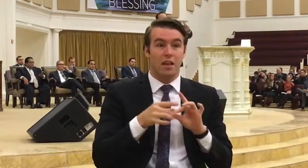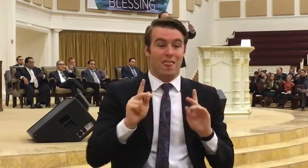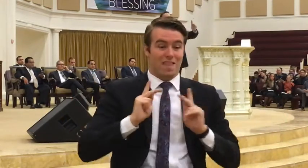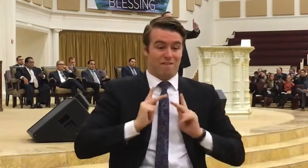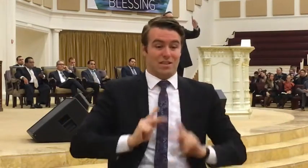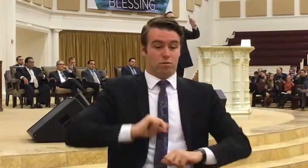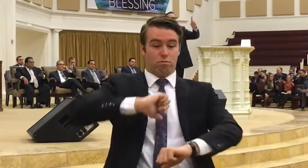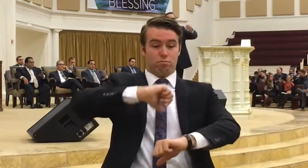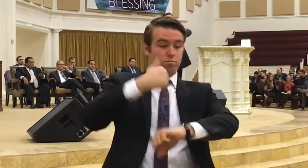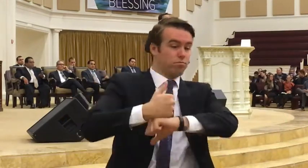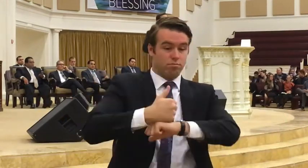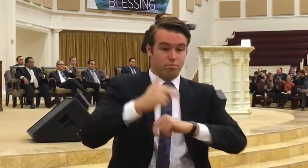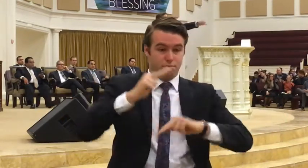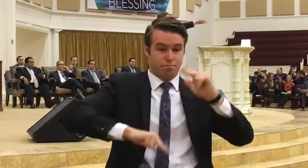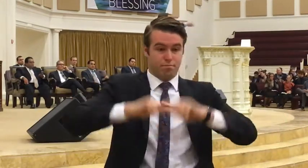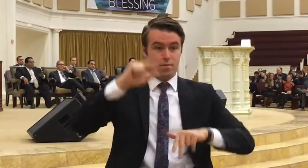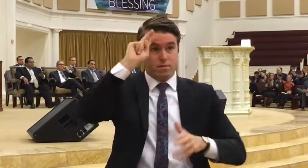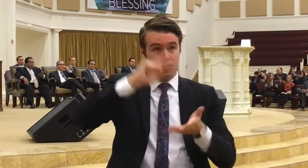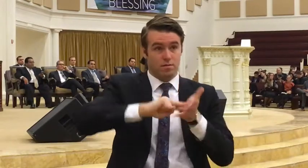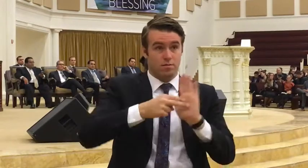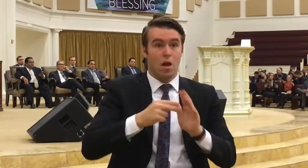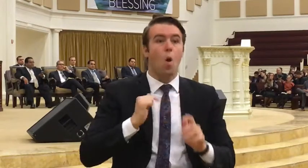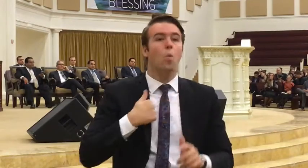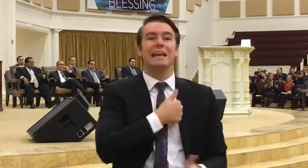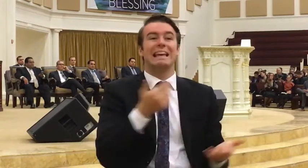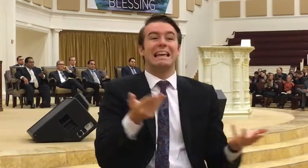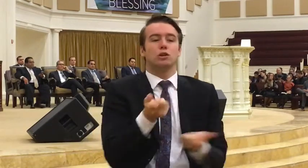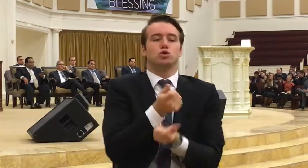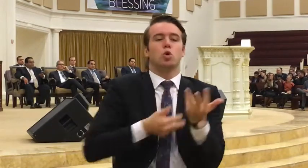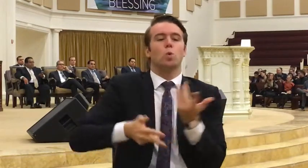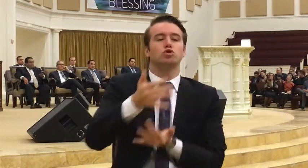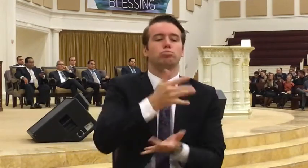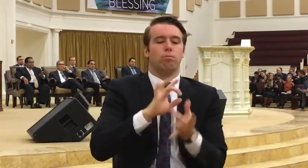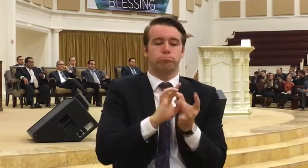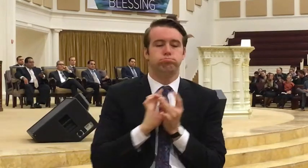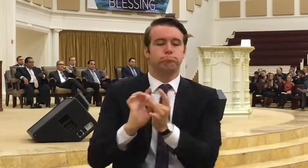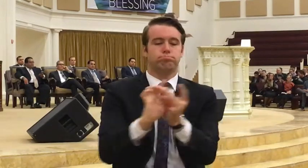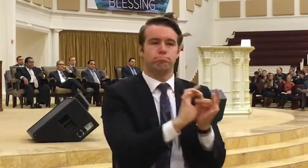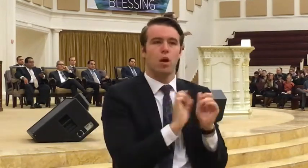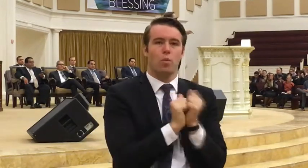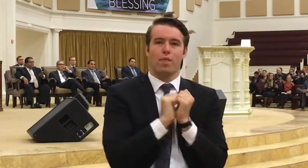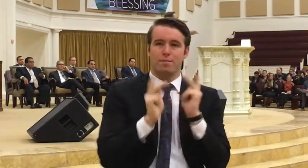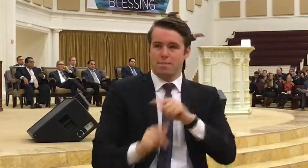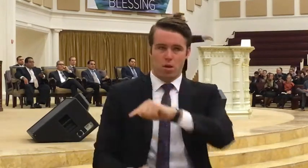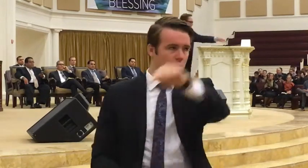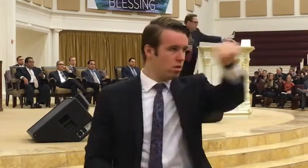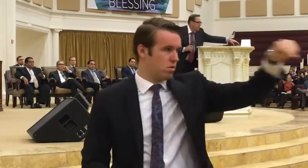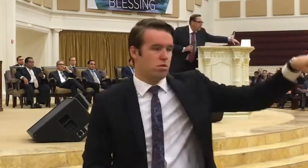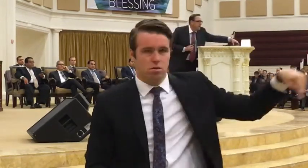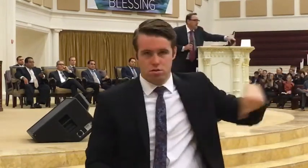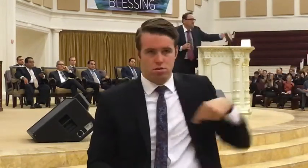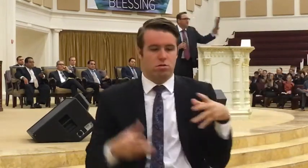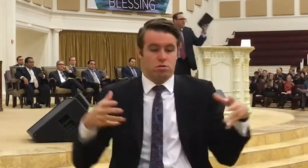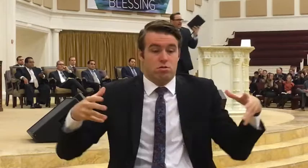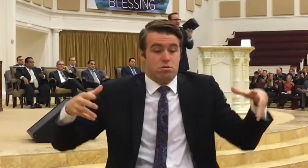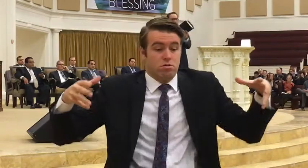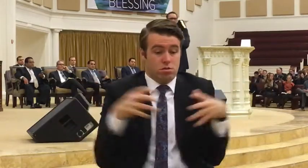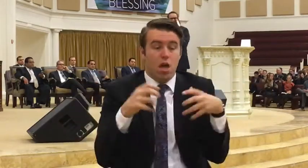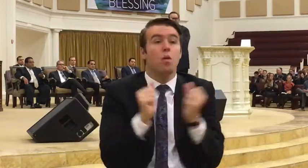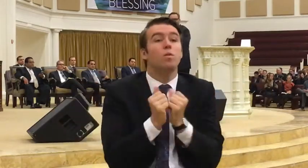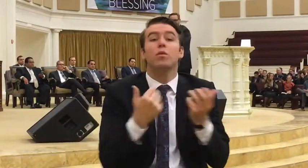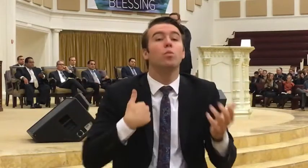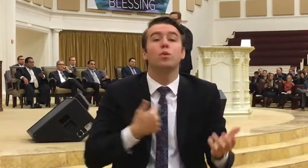edifice to house the social gathering of people around the